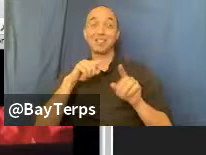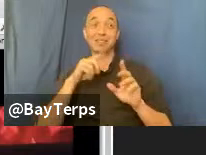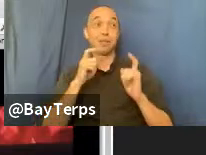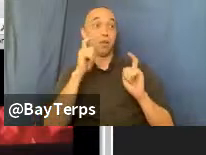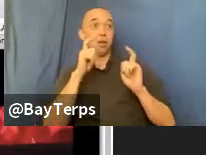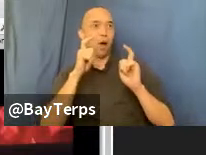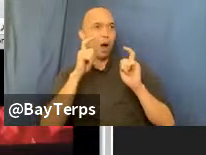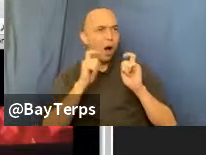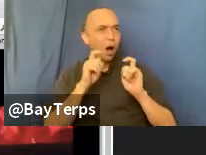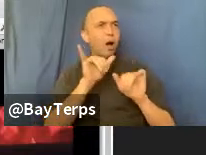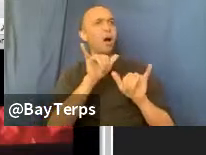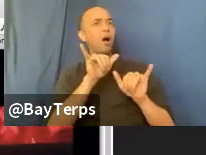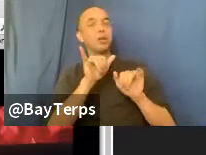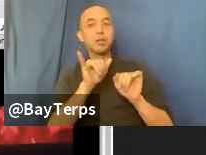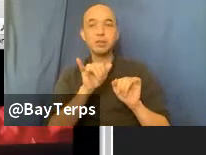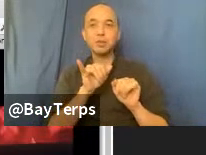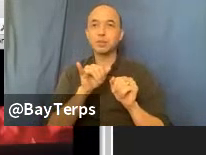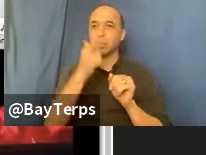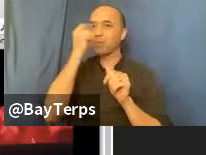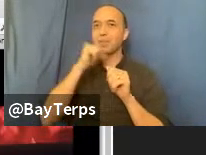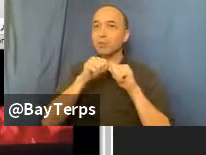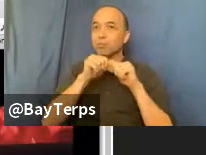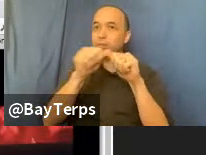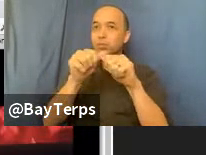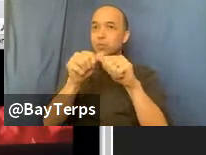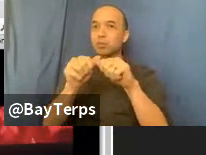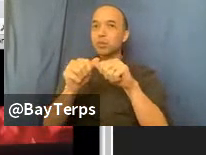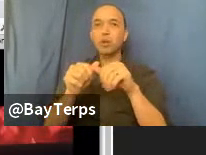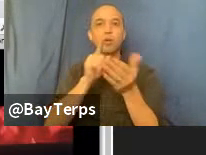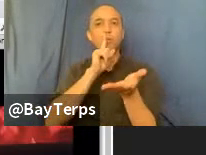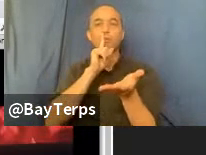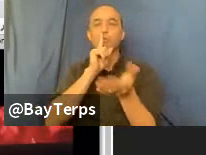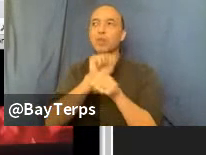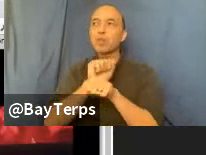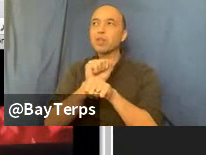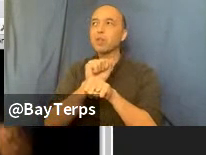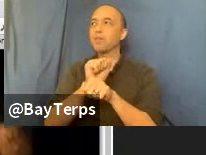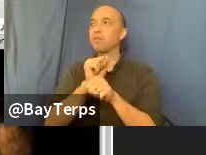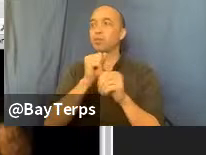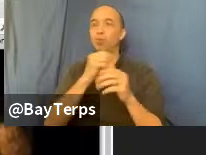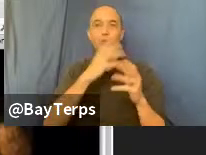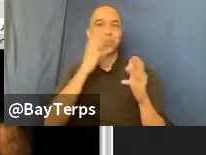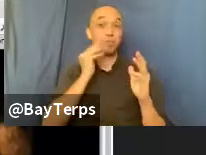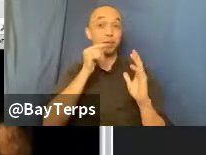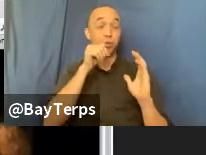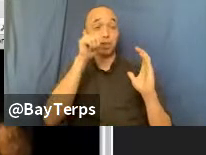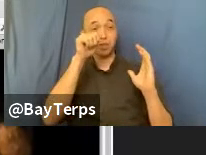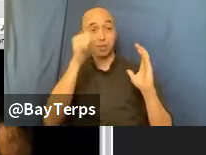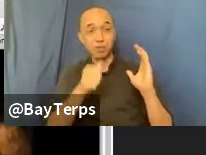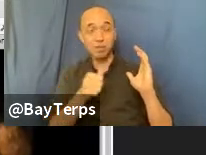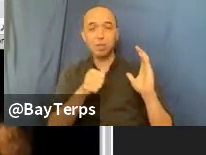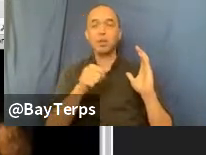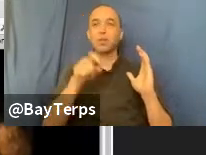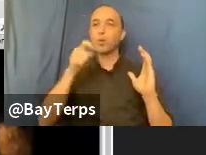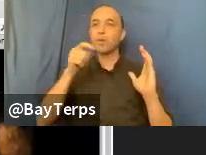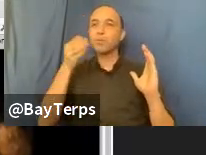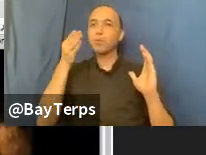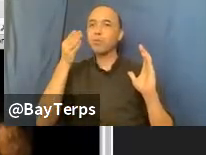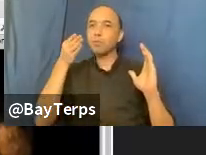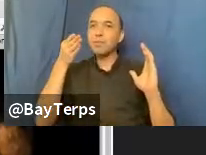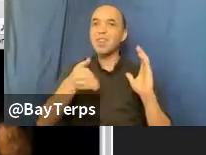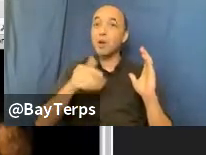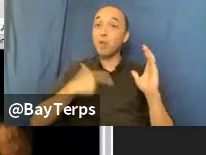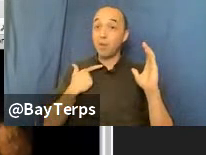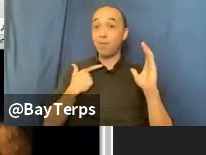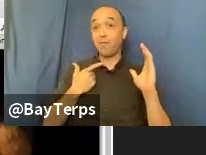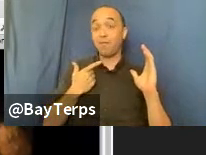long. So it's something that you really have to be in the moment for, experience. And so, traveling around doing live events, we